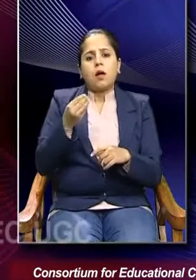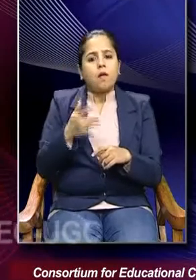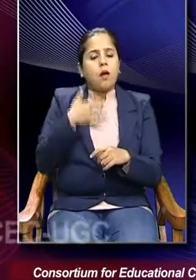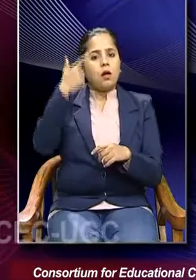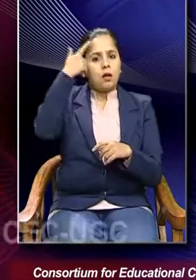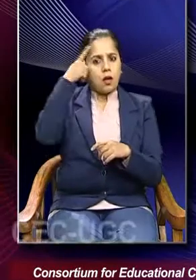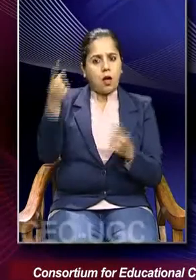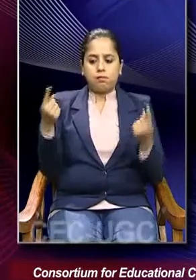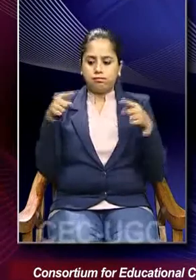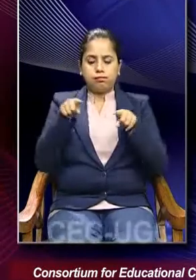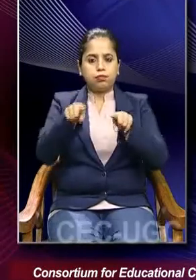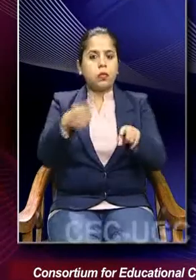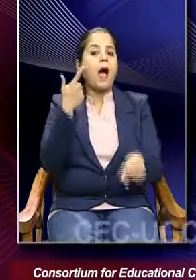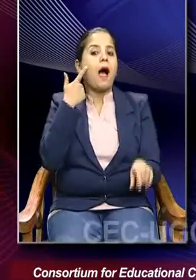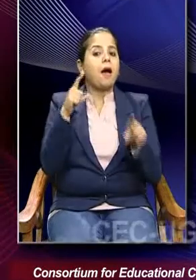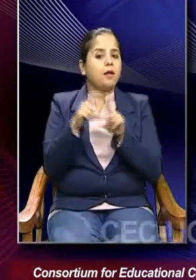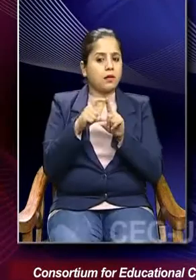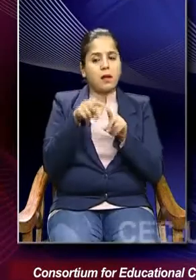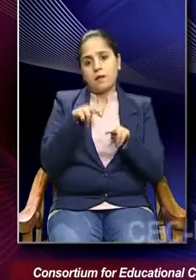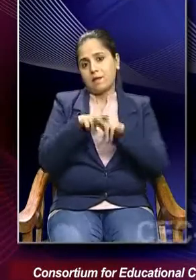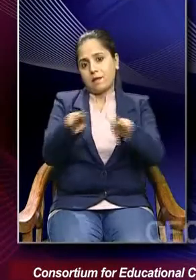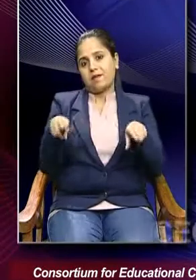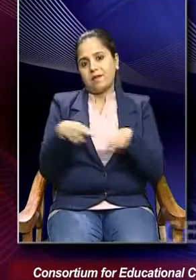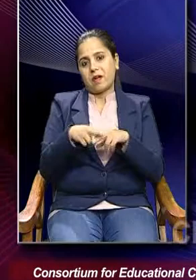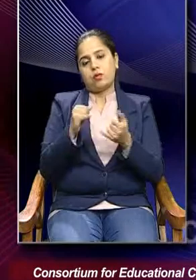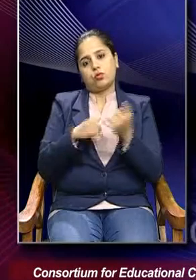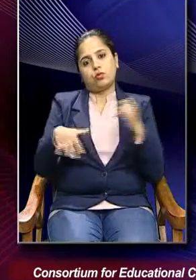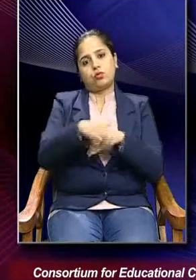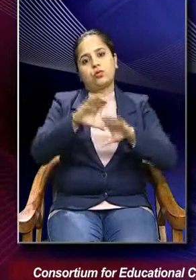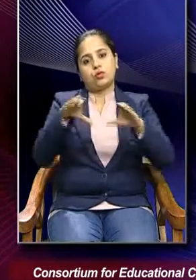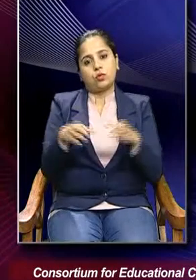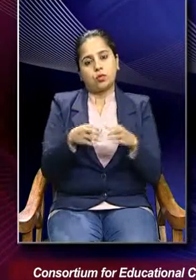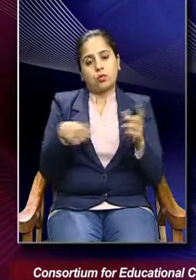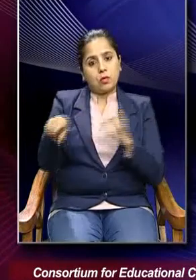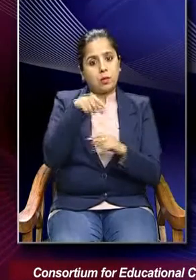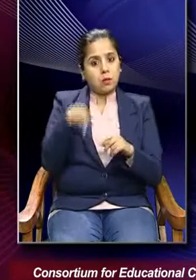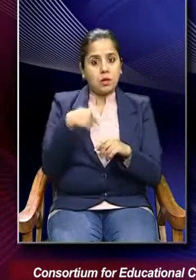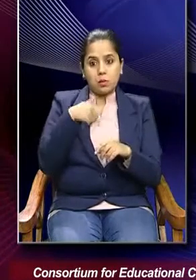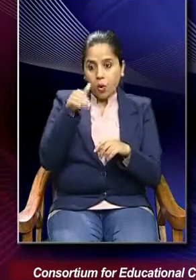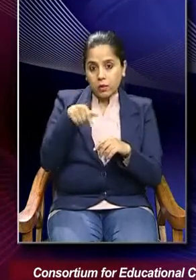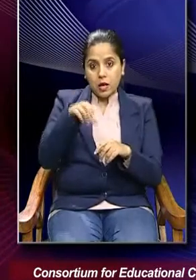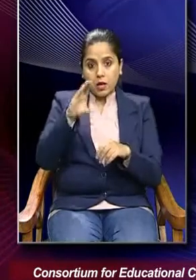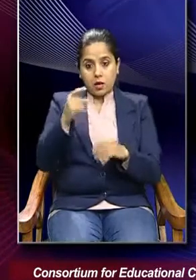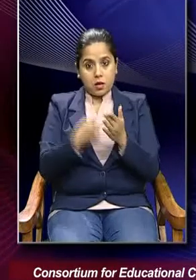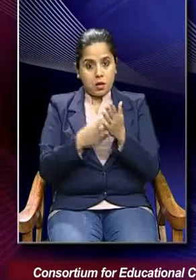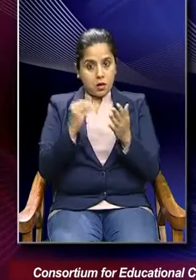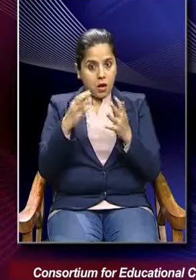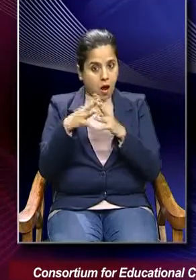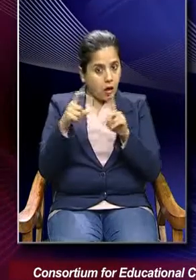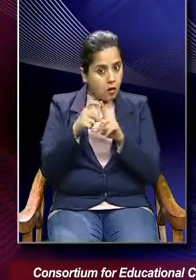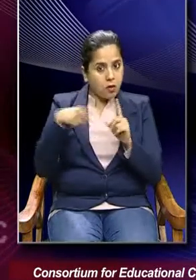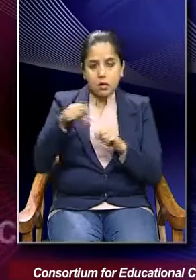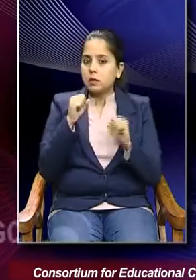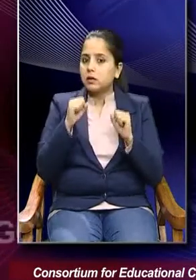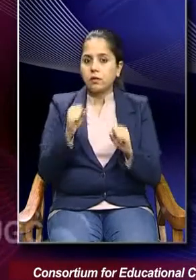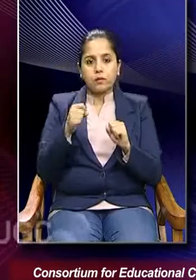aligned identity. So, then family is a social group, but we cannot call a crowd as a social group because interaction